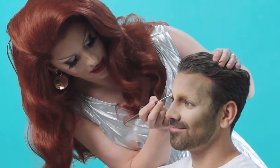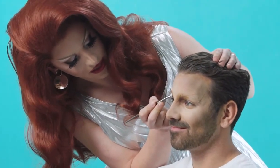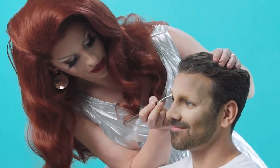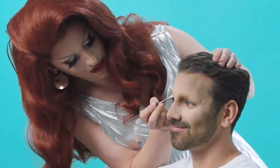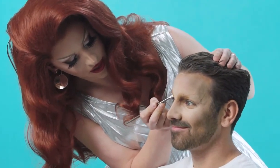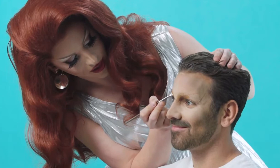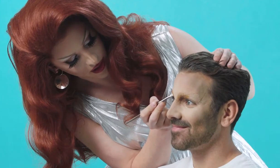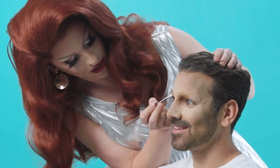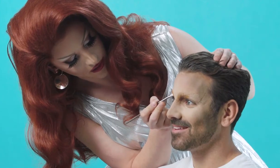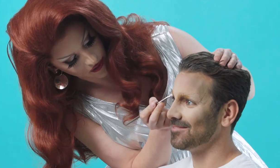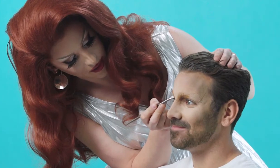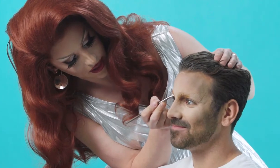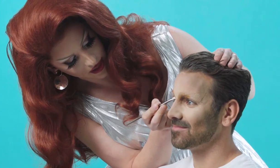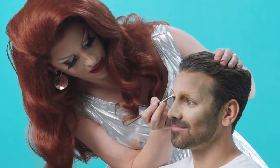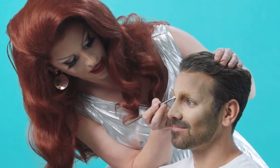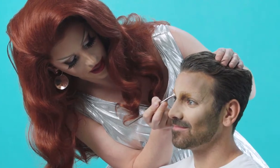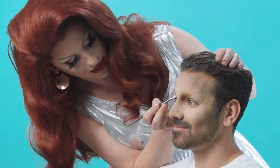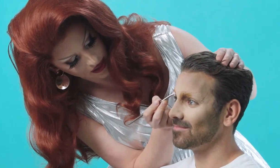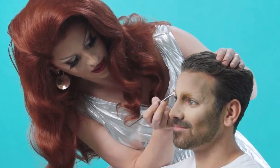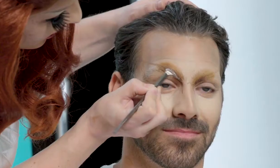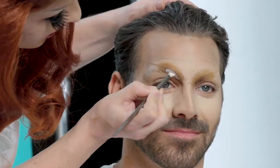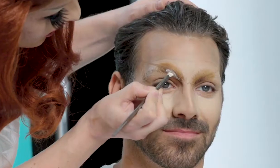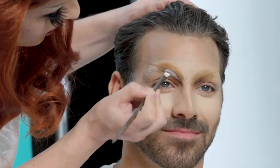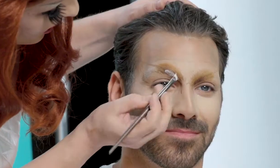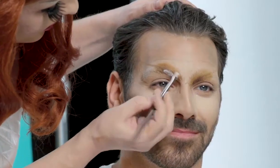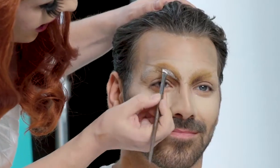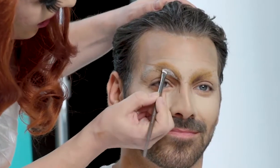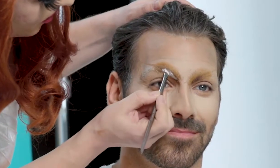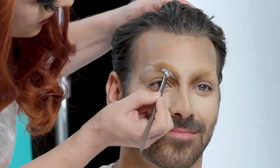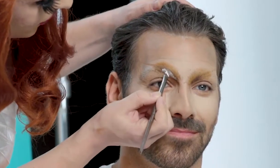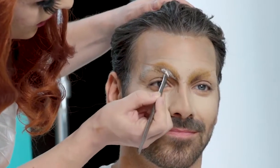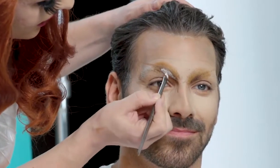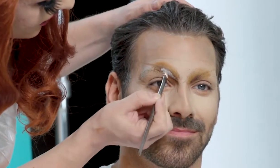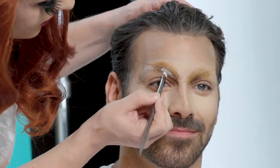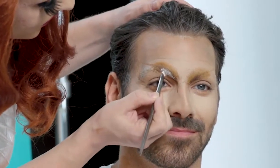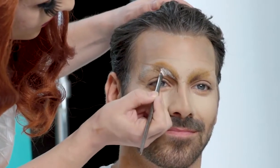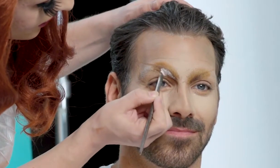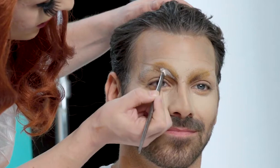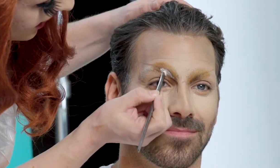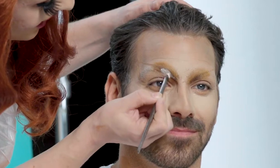And it was very hard for me to understand how to be different and